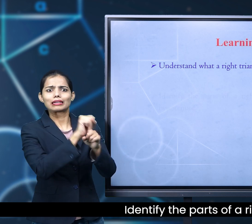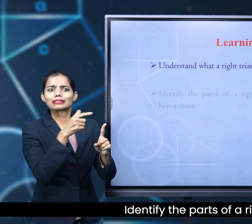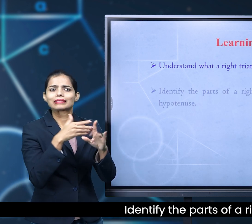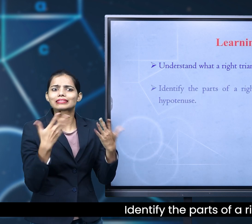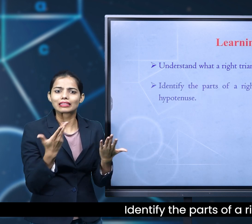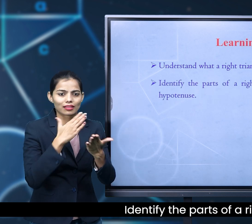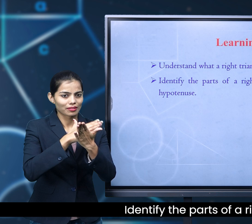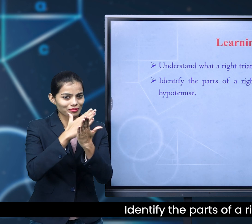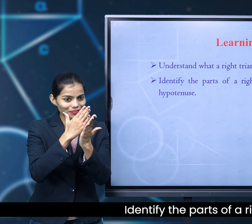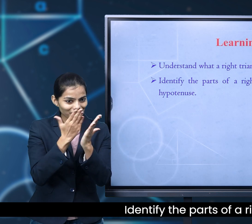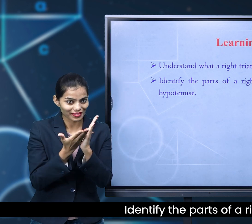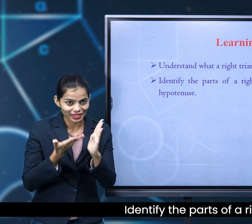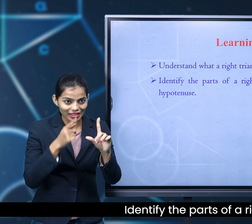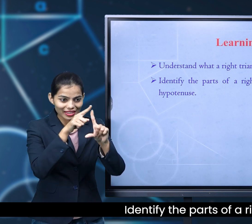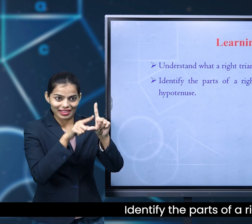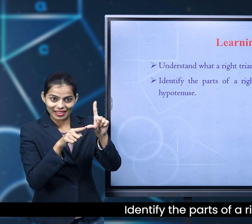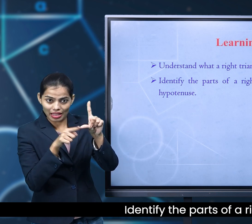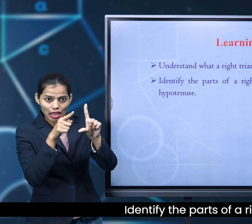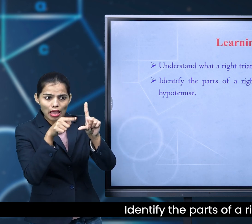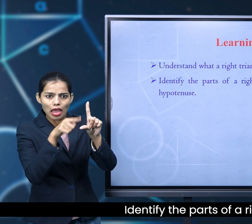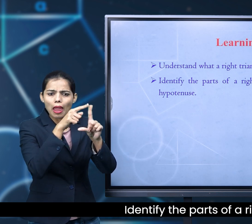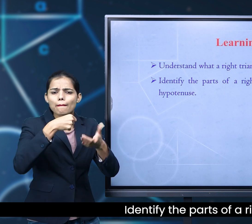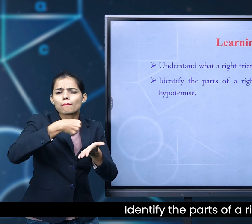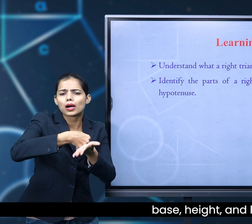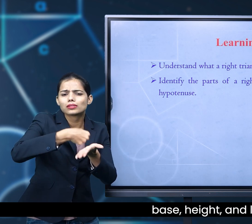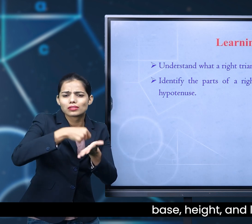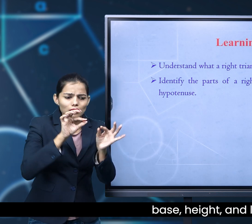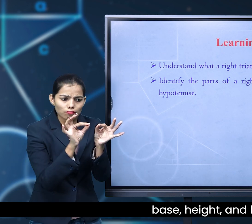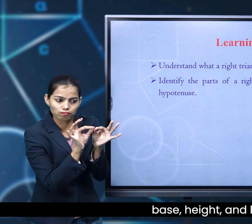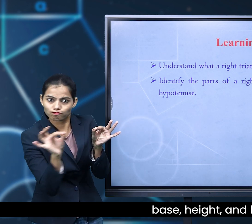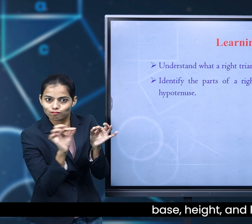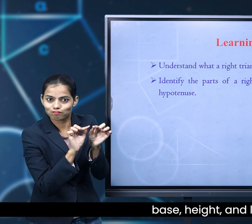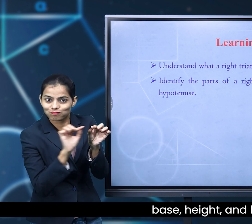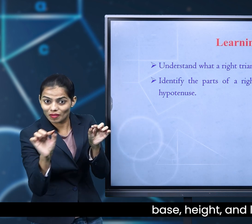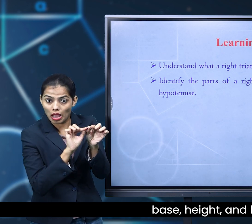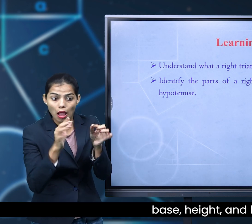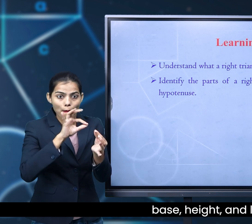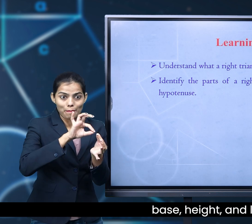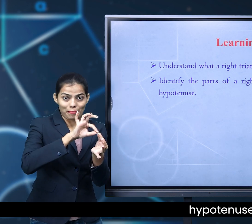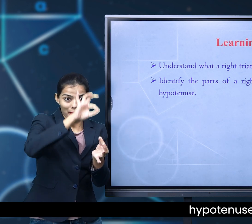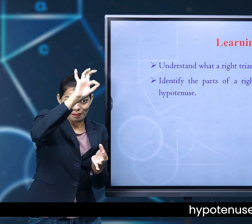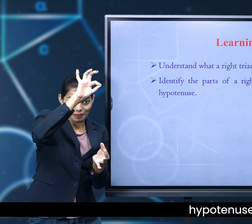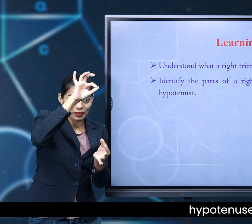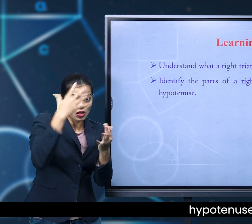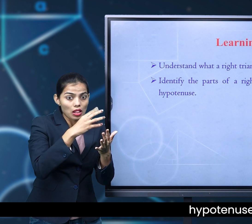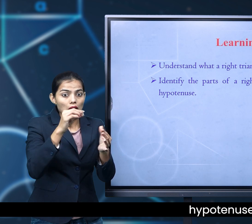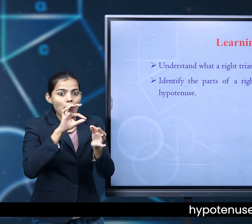Identify the parts of a right triangle: base, height, and longest hypotenuse.